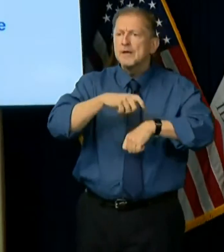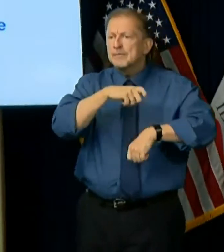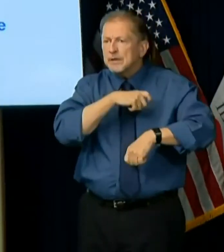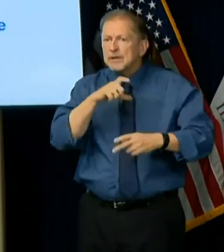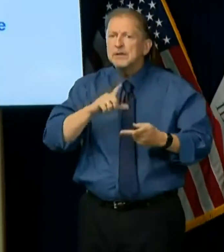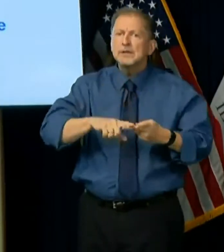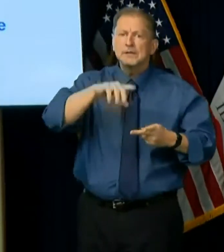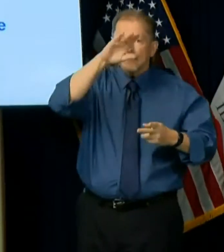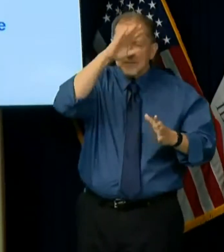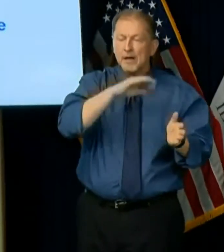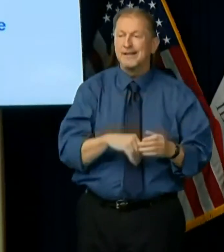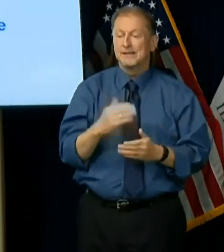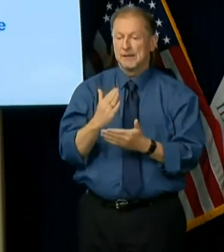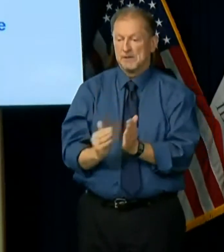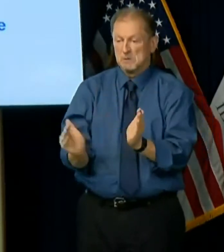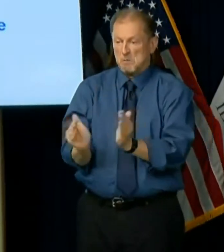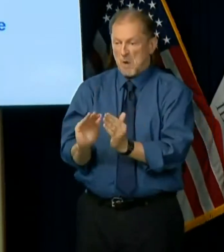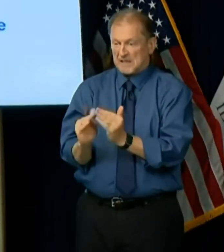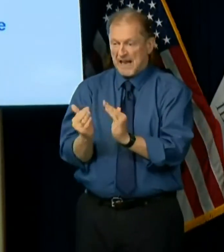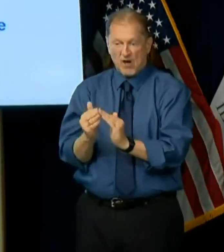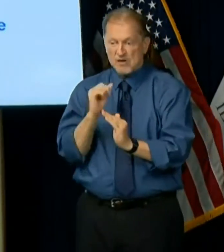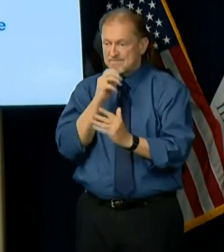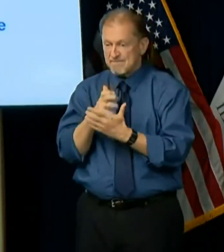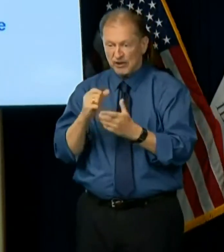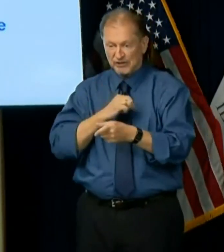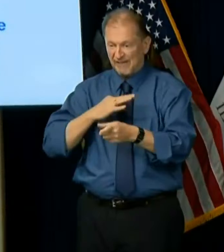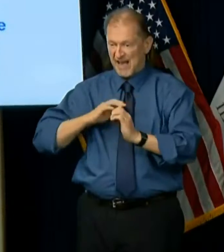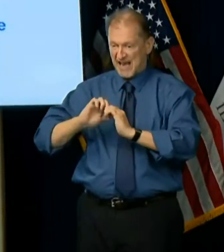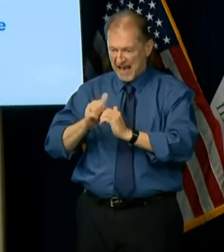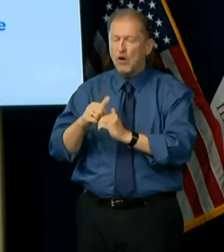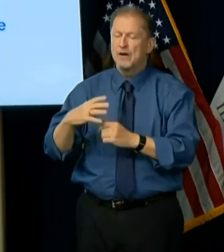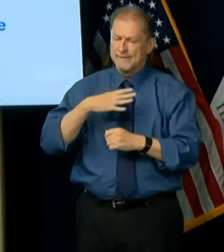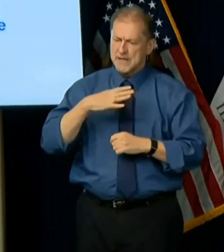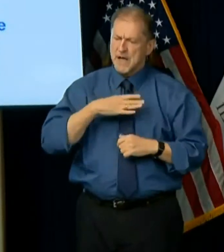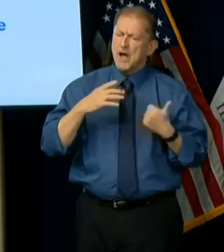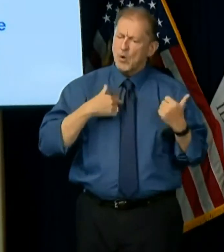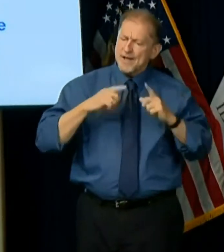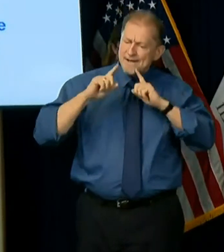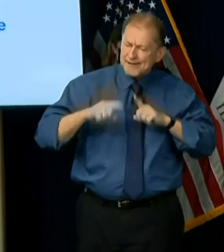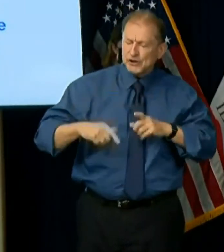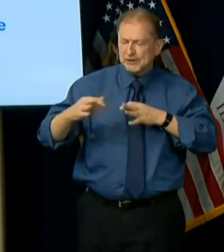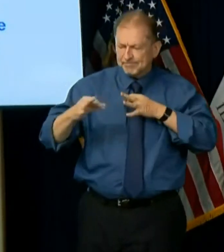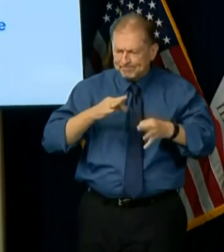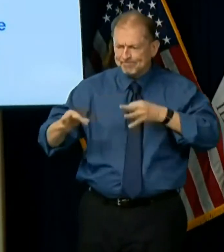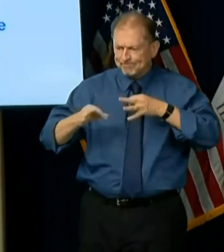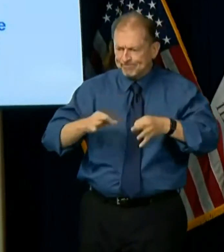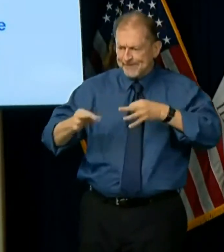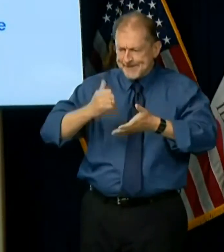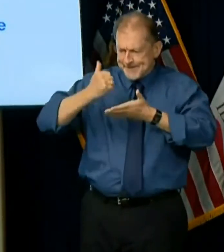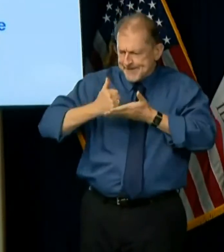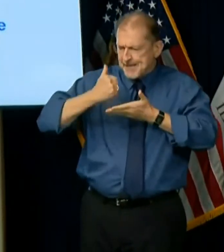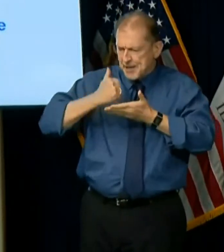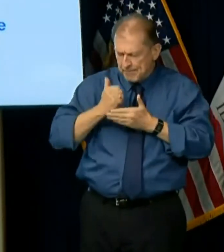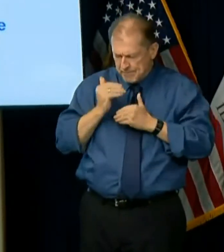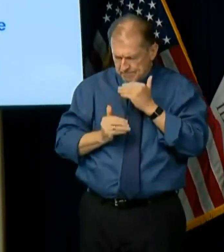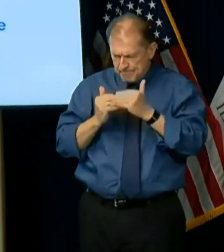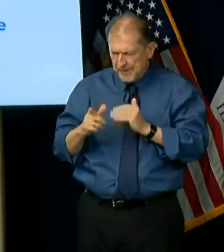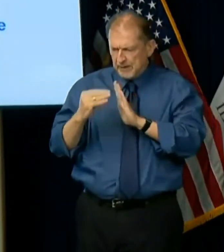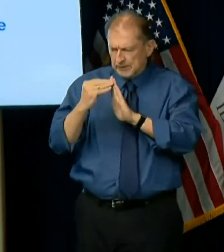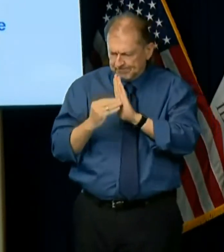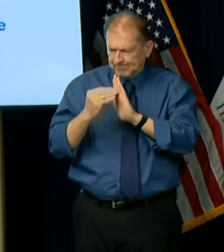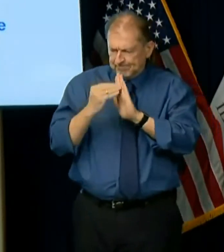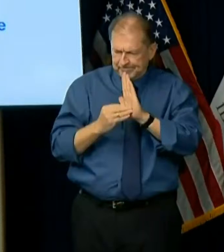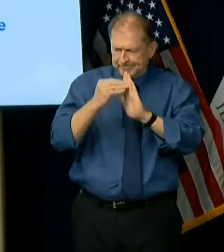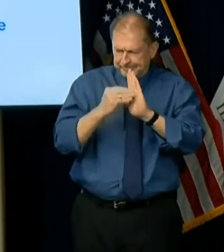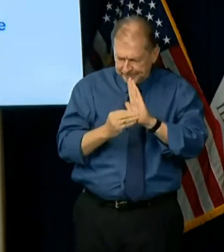namely smaller towns with fewer staff, we stood up dedicated office hours to provide step-by-step instruction on submitting eligible costs